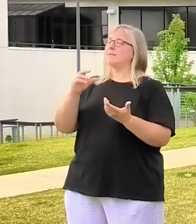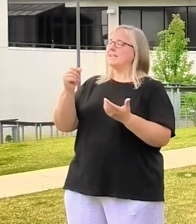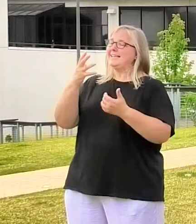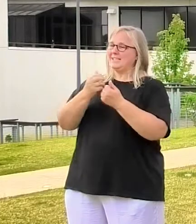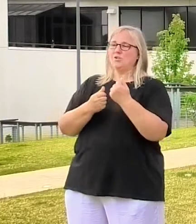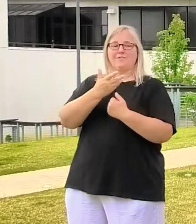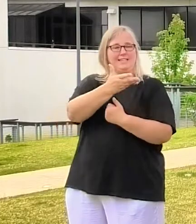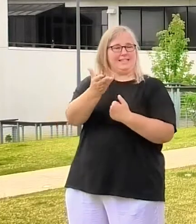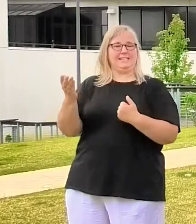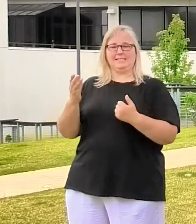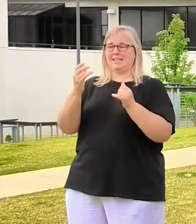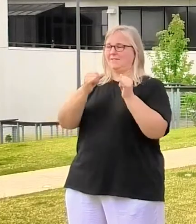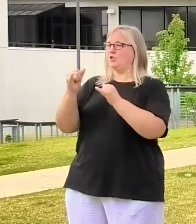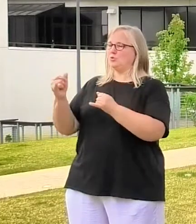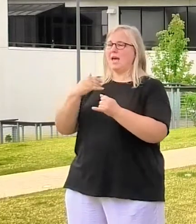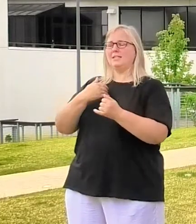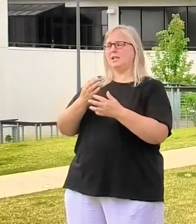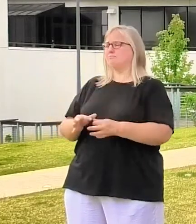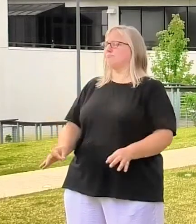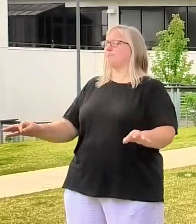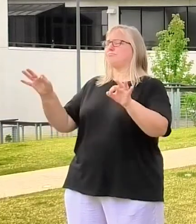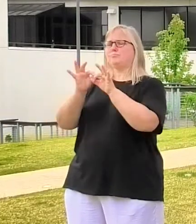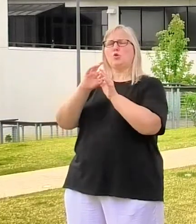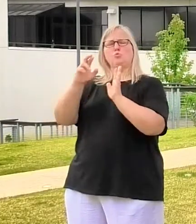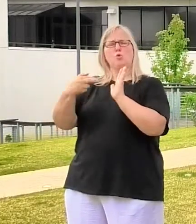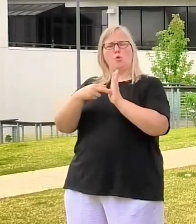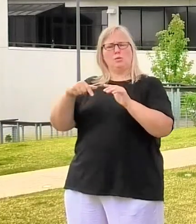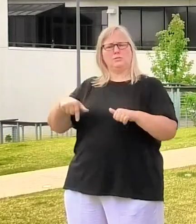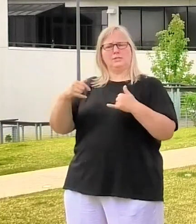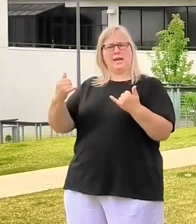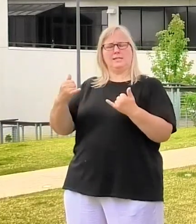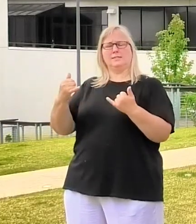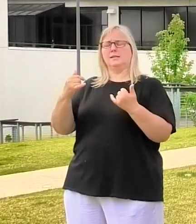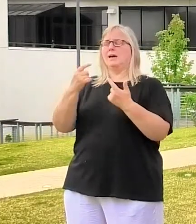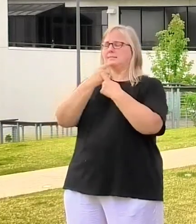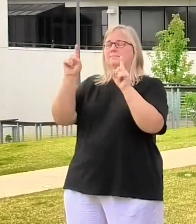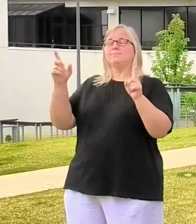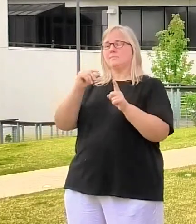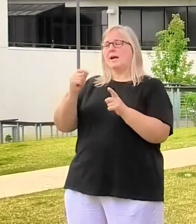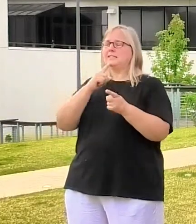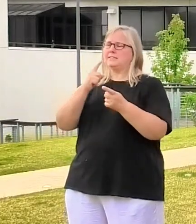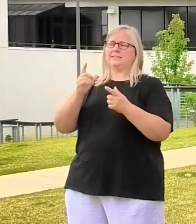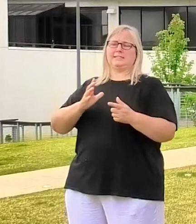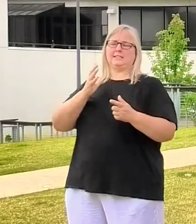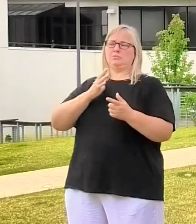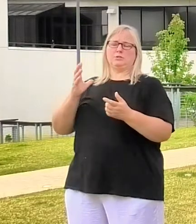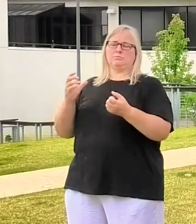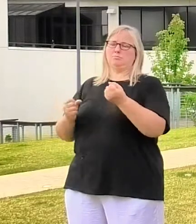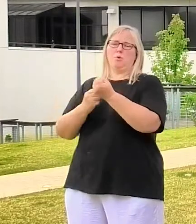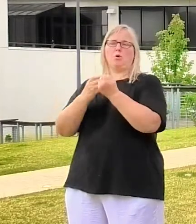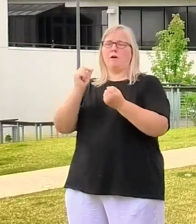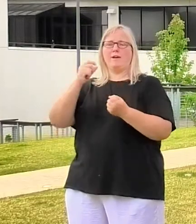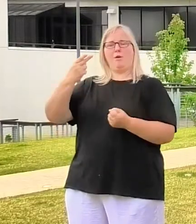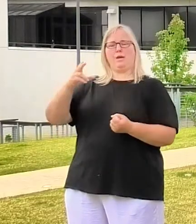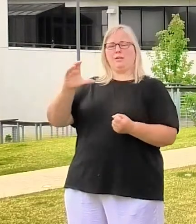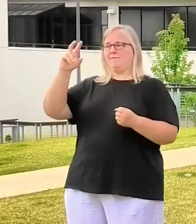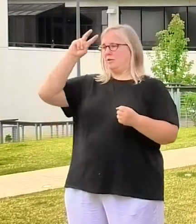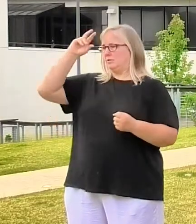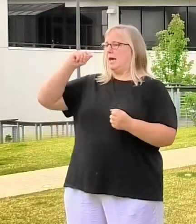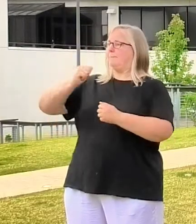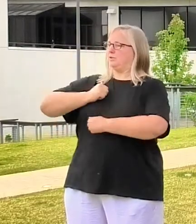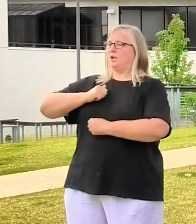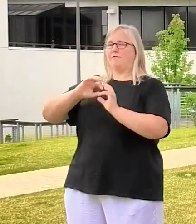extraordinary role in today's announcement and is a distinguished advocate and supporter of Howard County veterans and military families. They will each